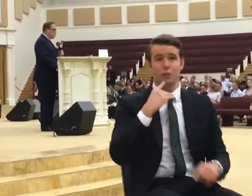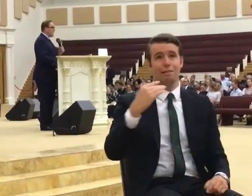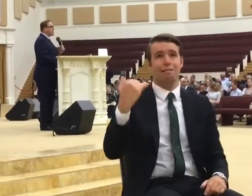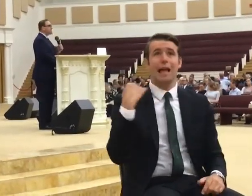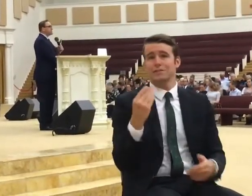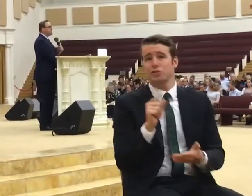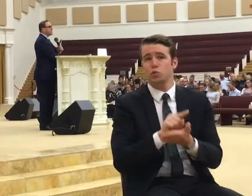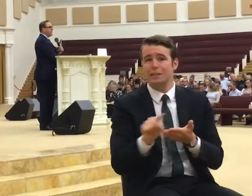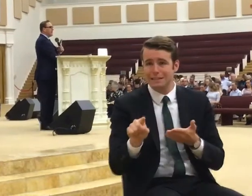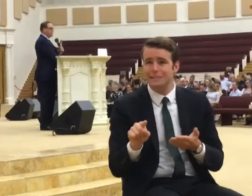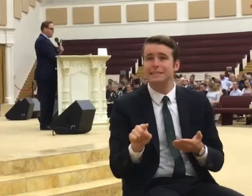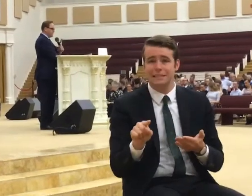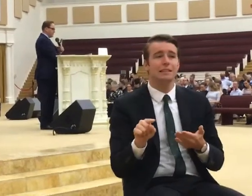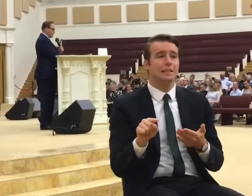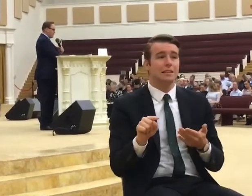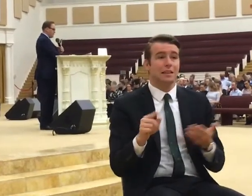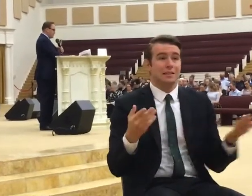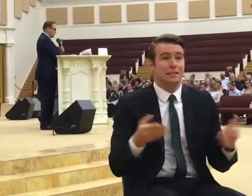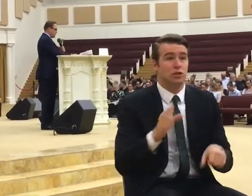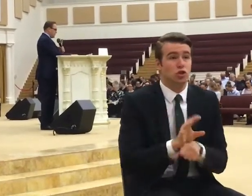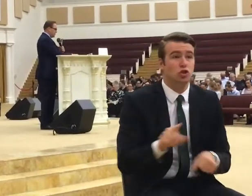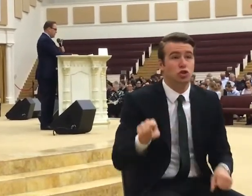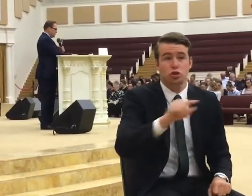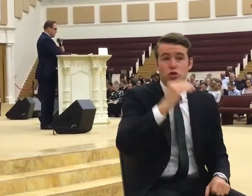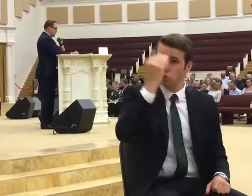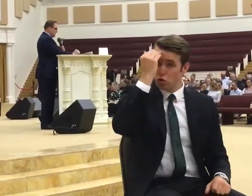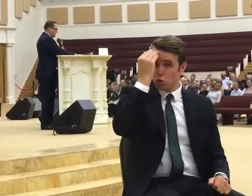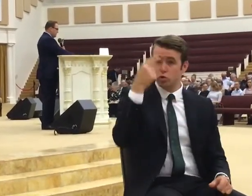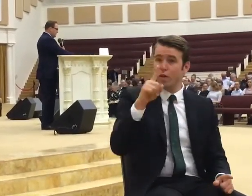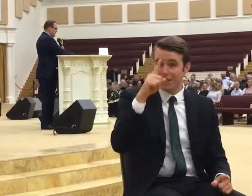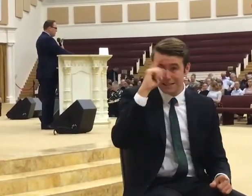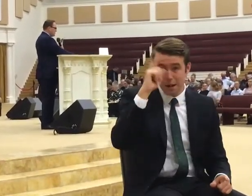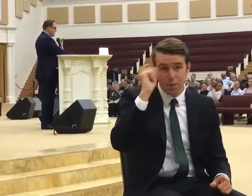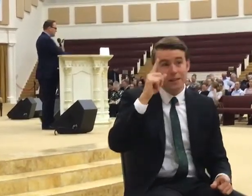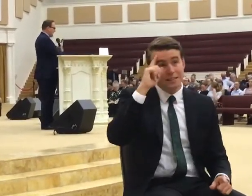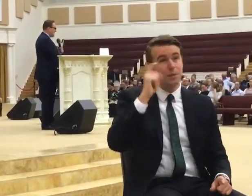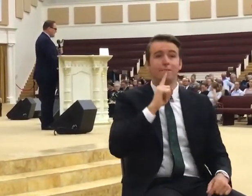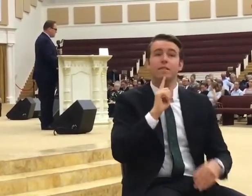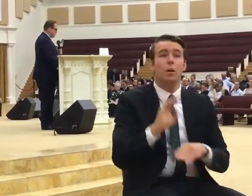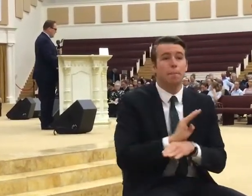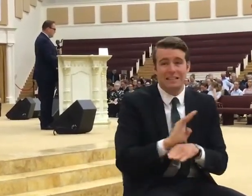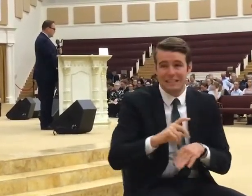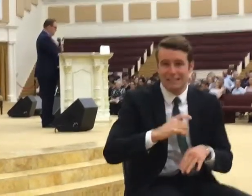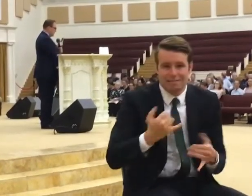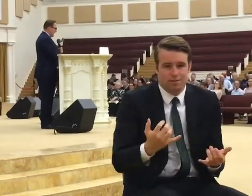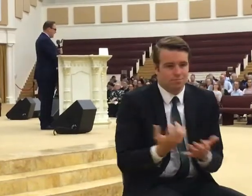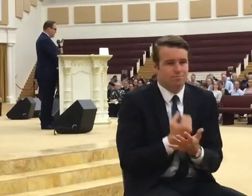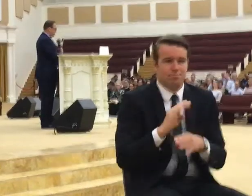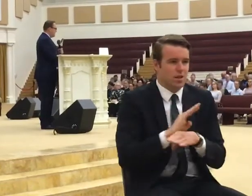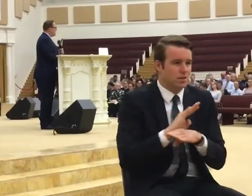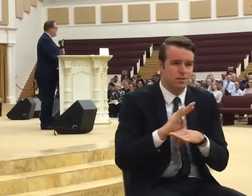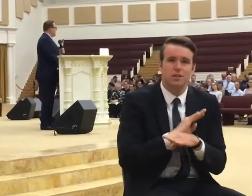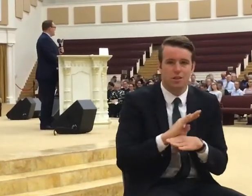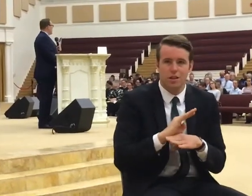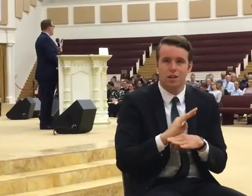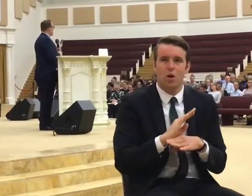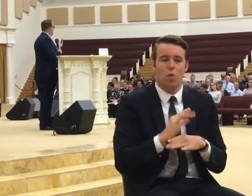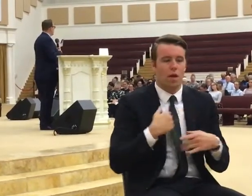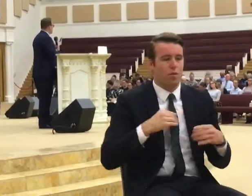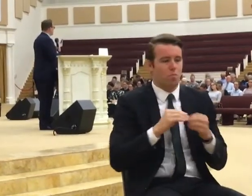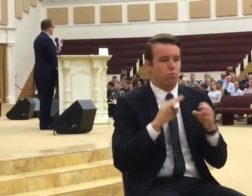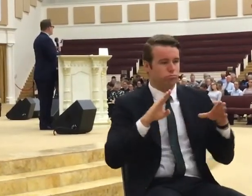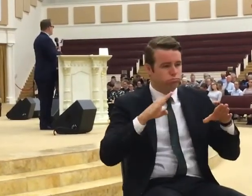few weeks. As this church knows, the summer is a very busy time as we kind of zero